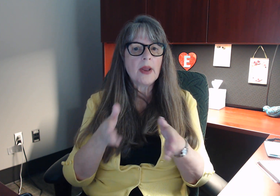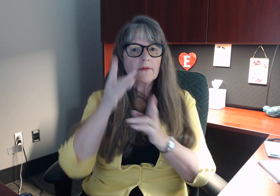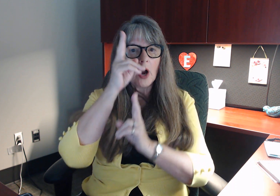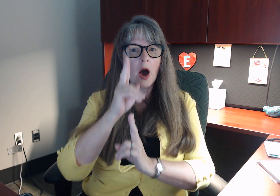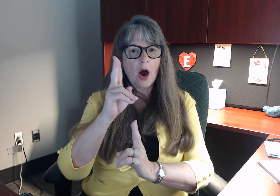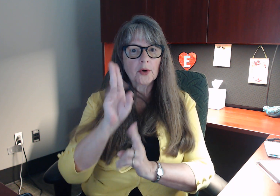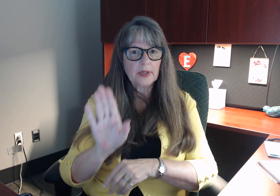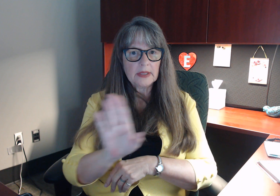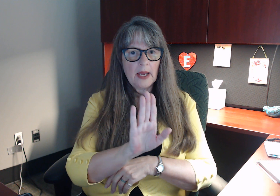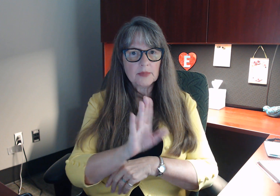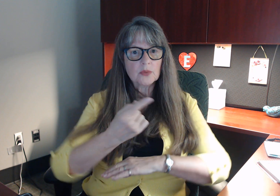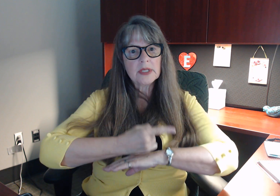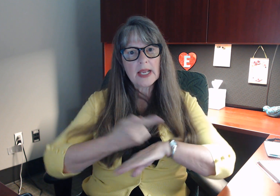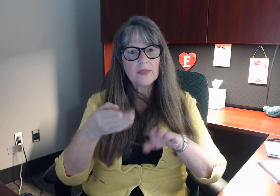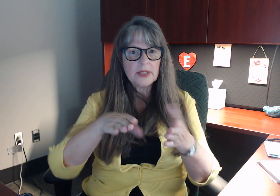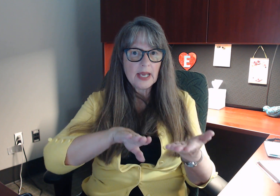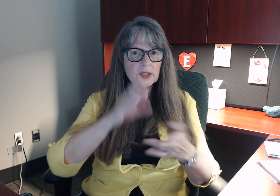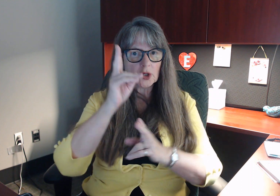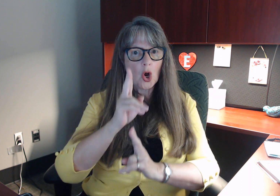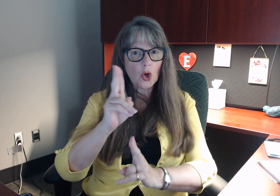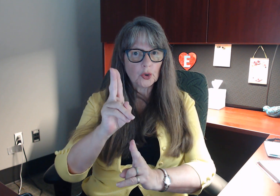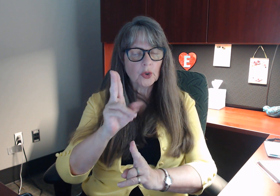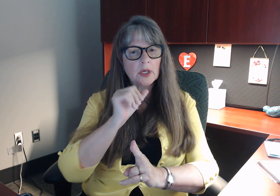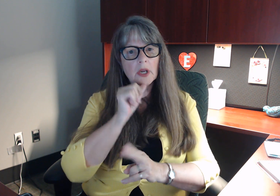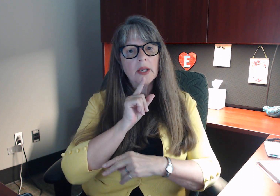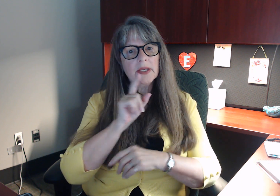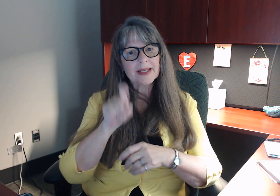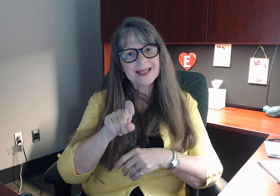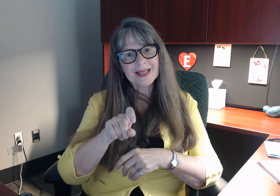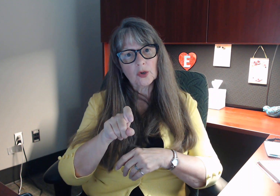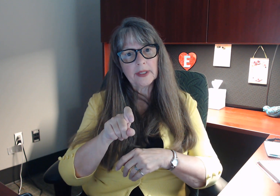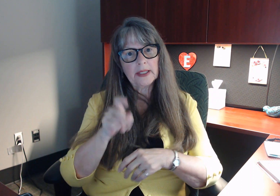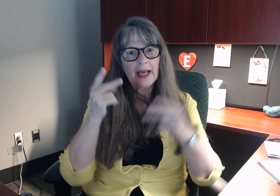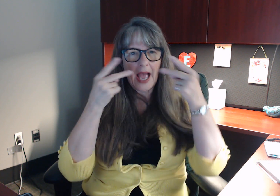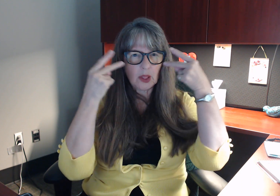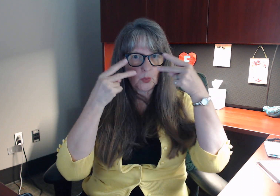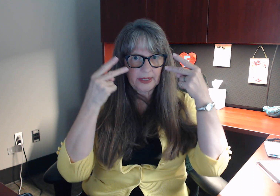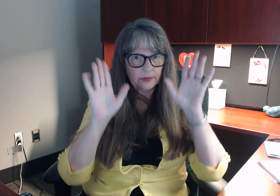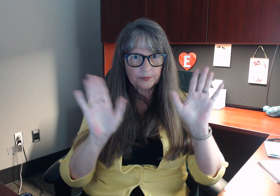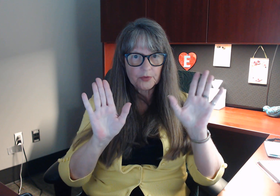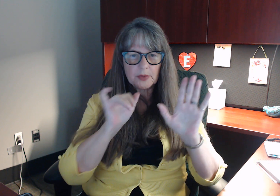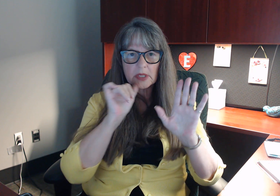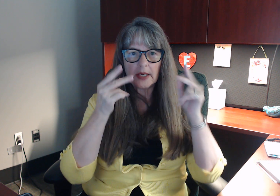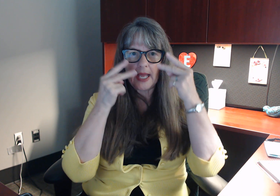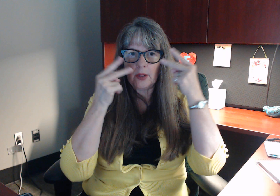of honoring them. So Day of the Dead is an honor, not necessarily a Halloween. So it's not a